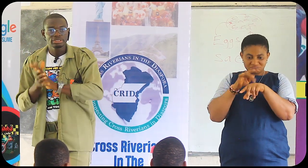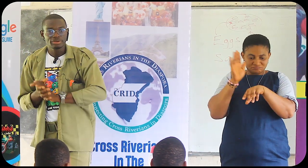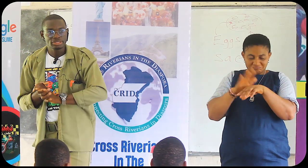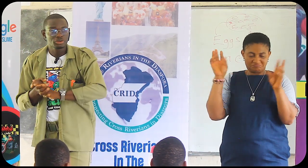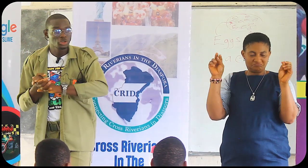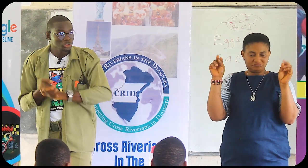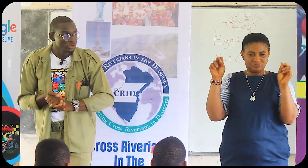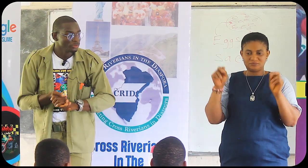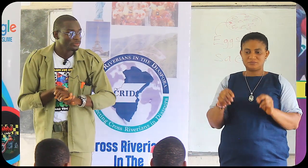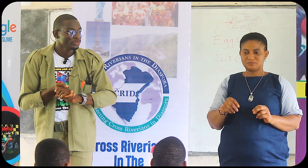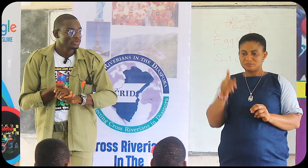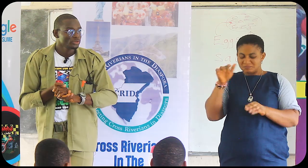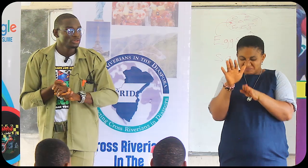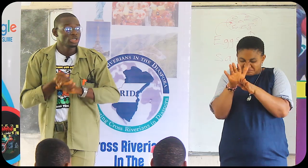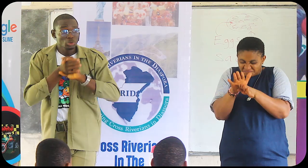There is a